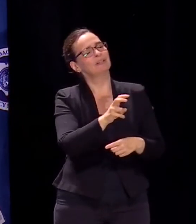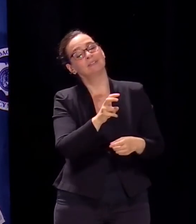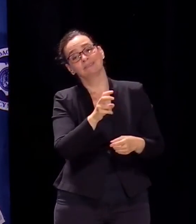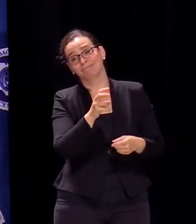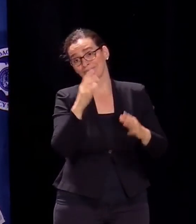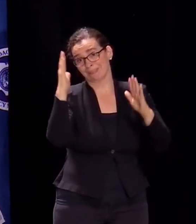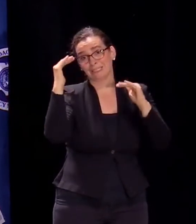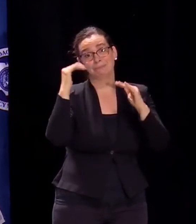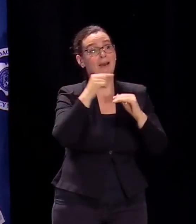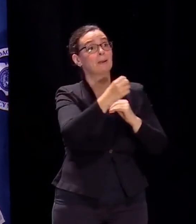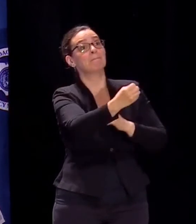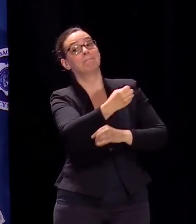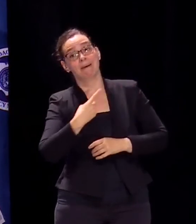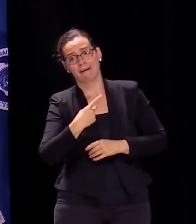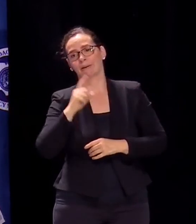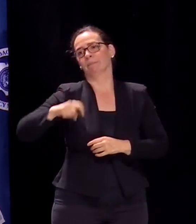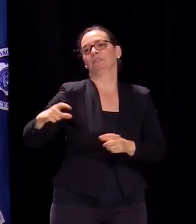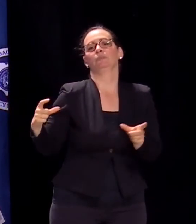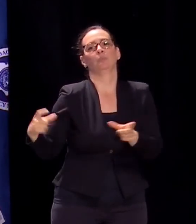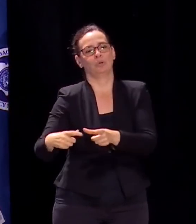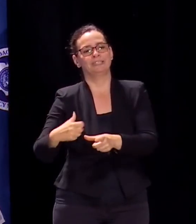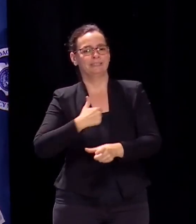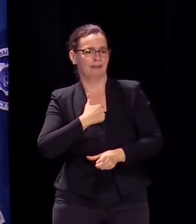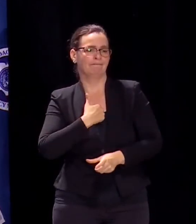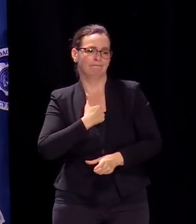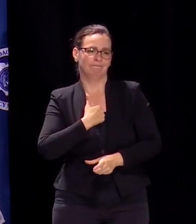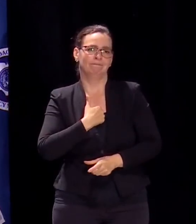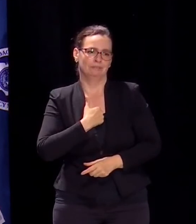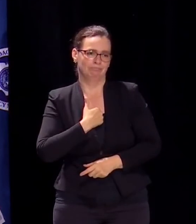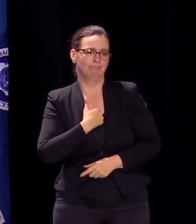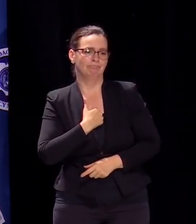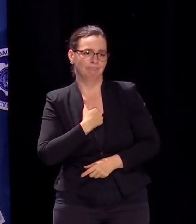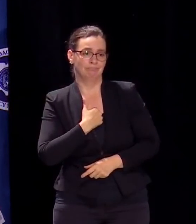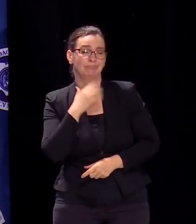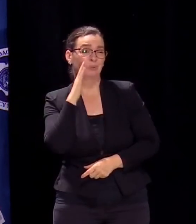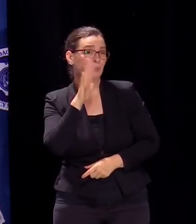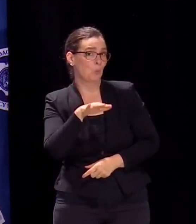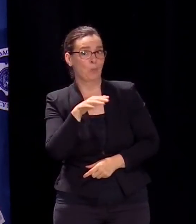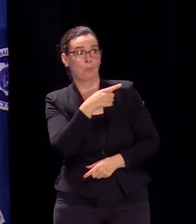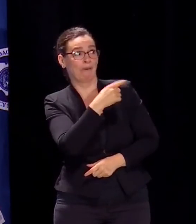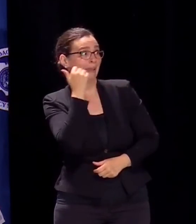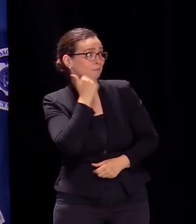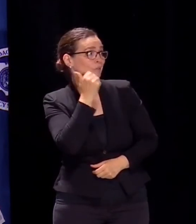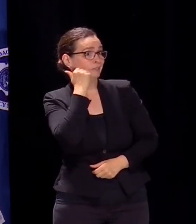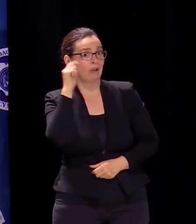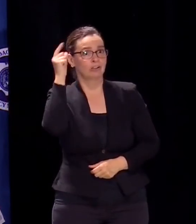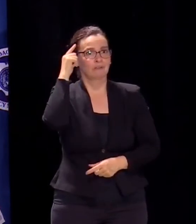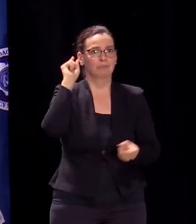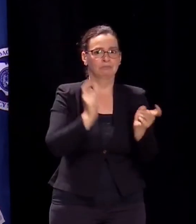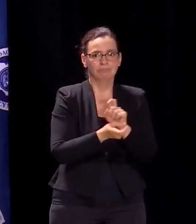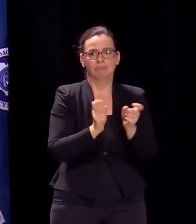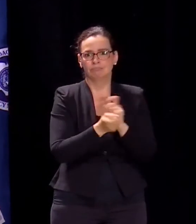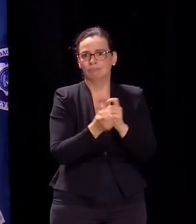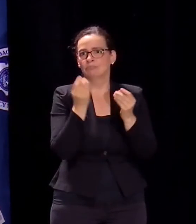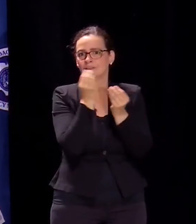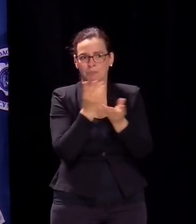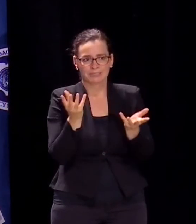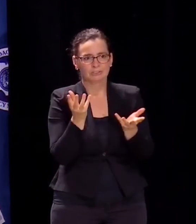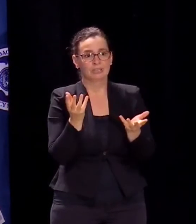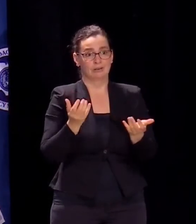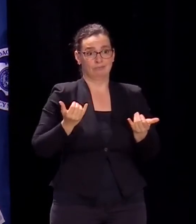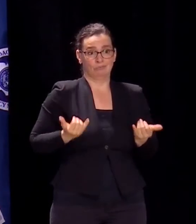hot spot, the next week it's not. So things change, and so but I think the honor system is going to, you know, really be something that